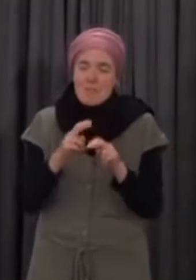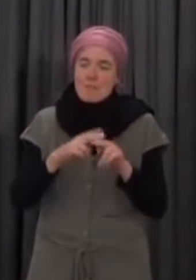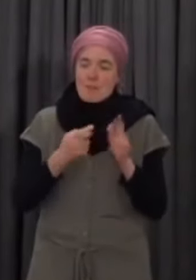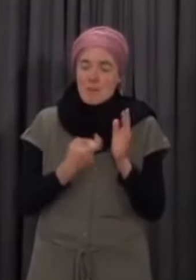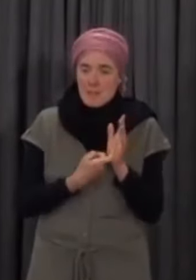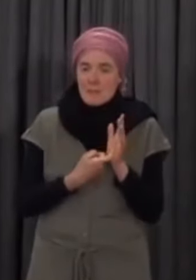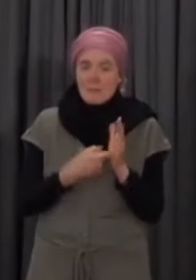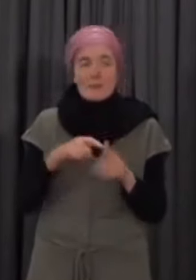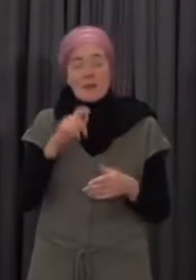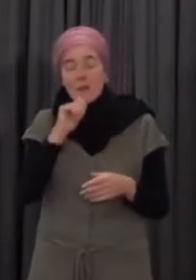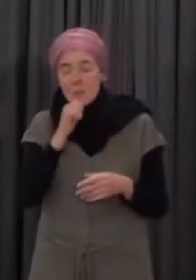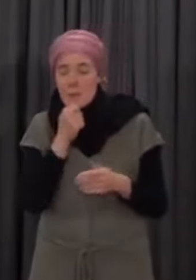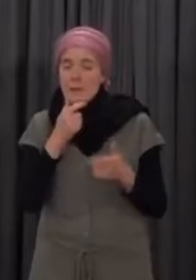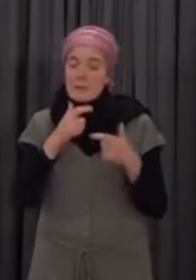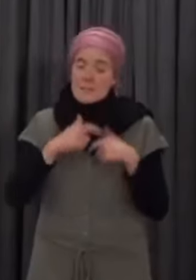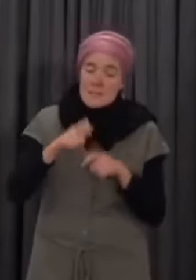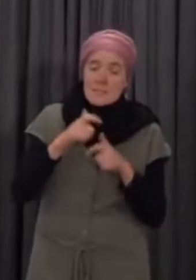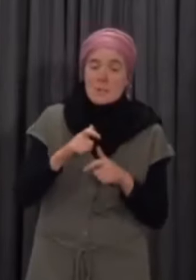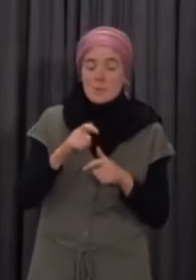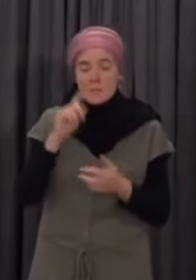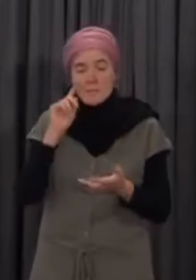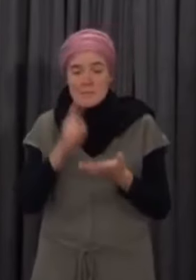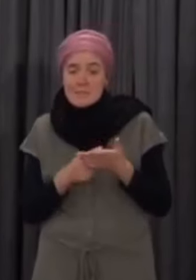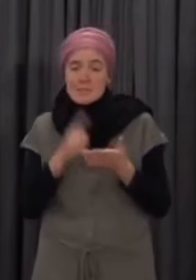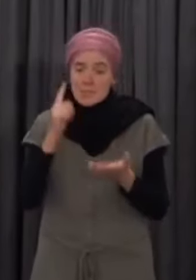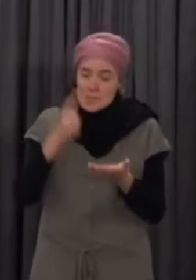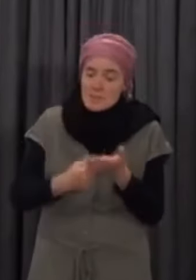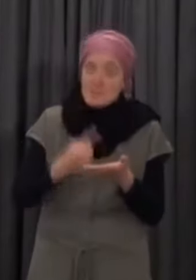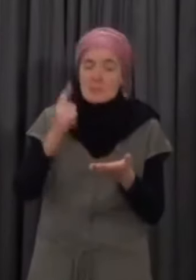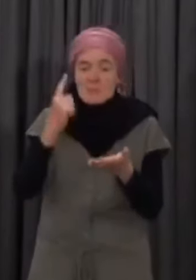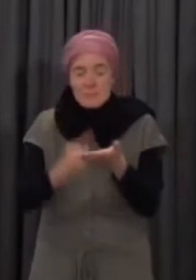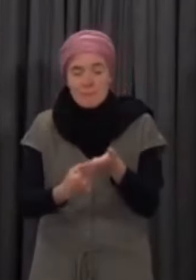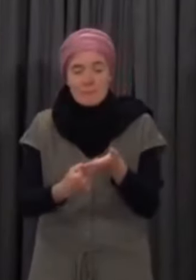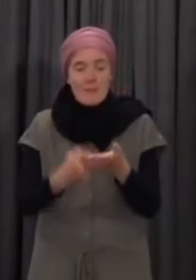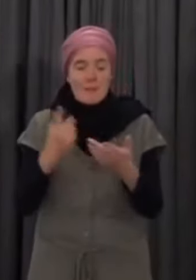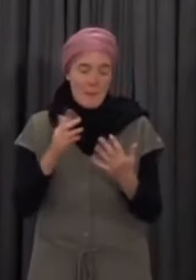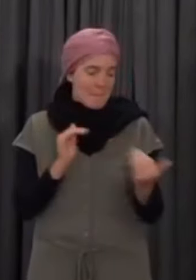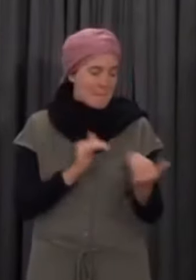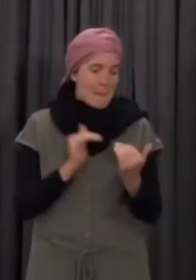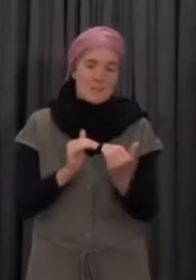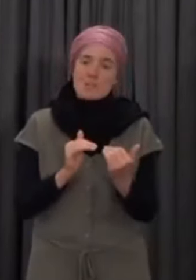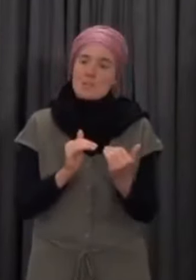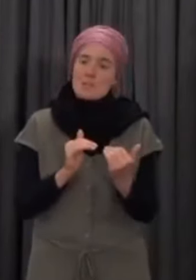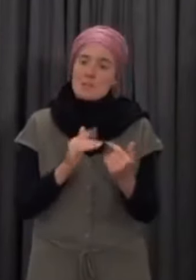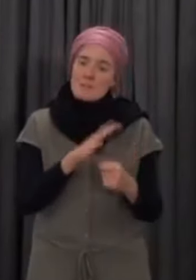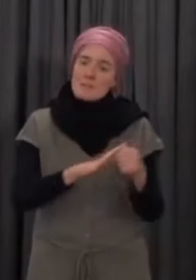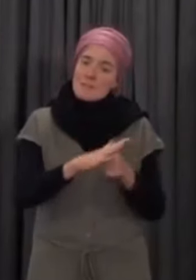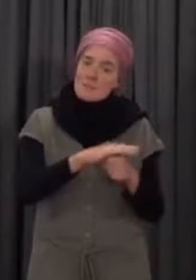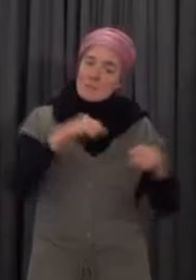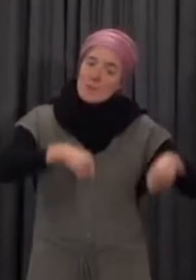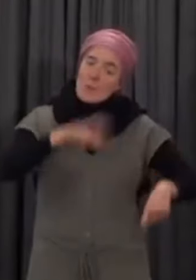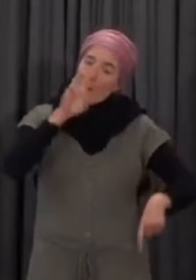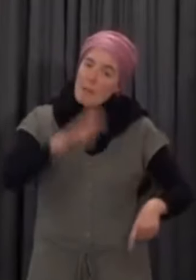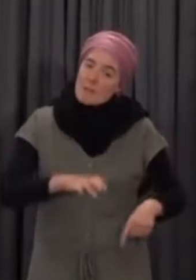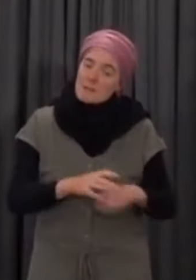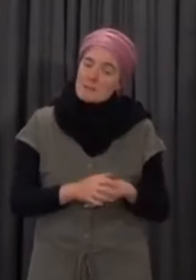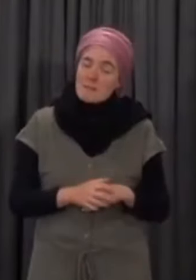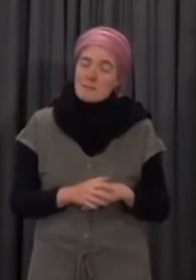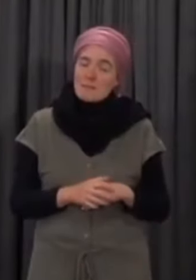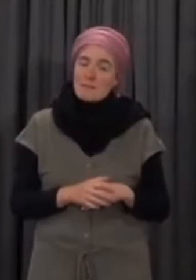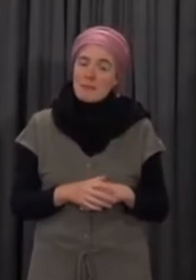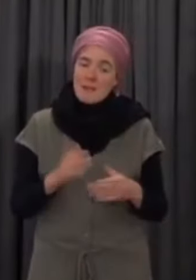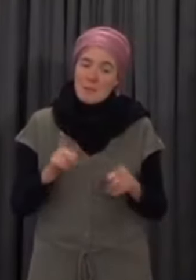on making decisions that reflect the position on the ground here in Wales and the responsibilities that are ours